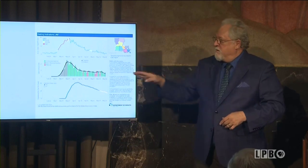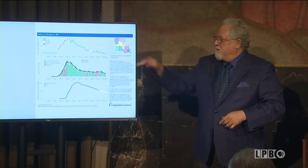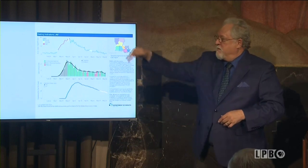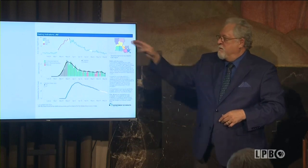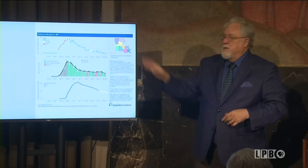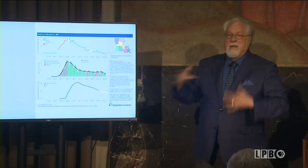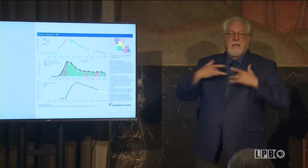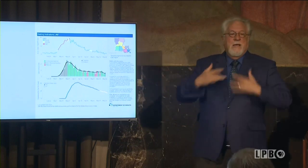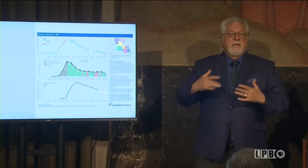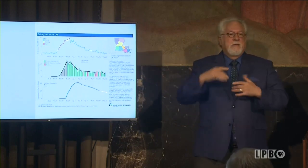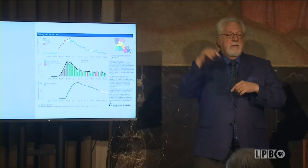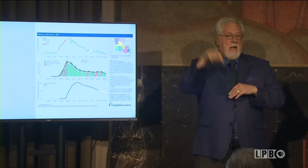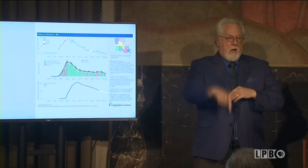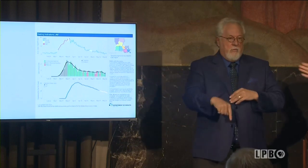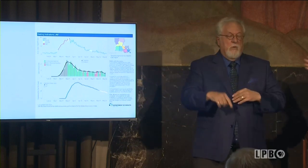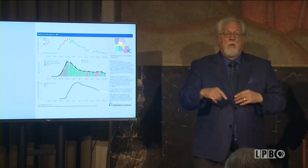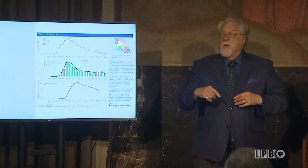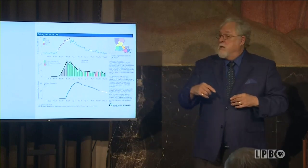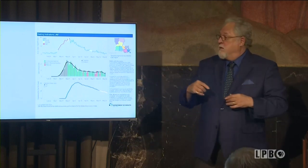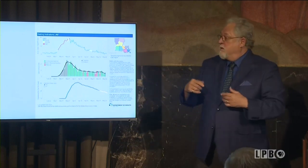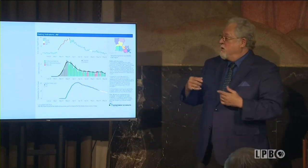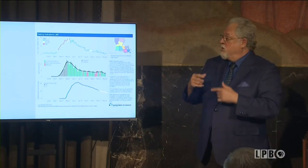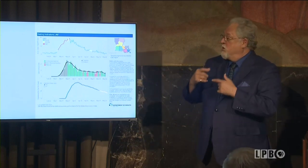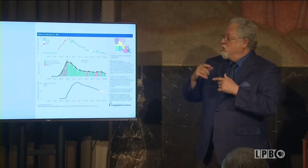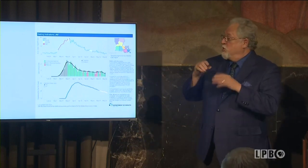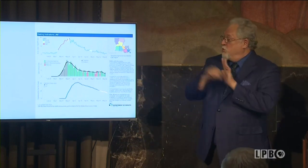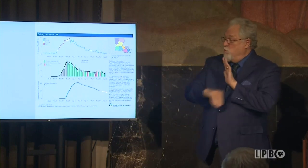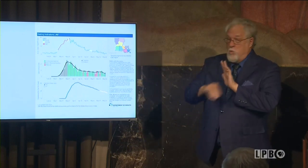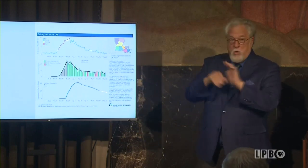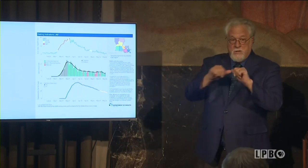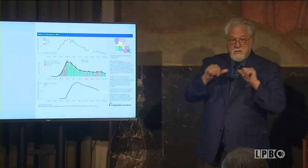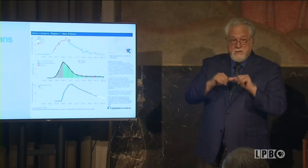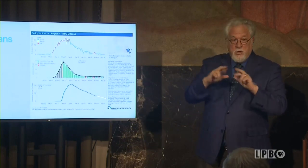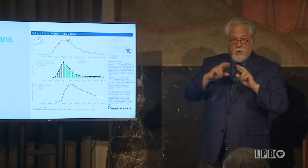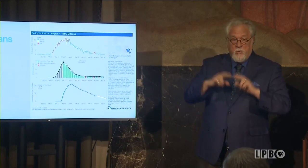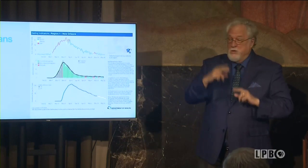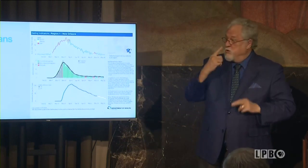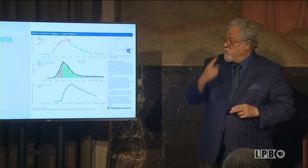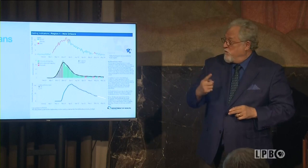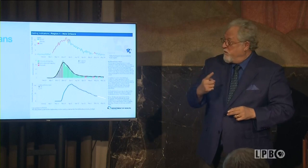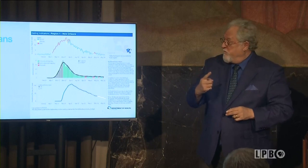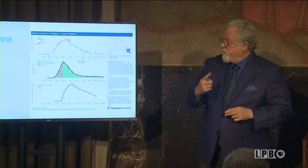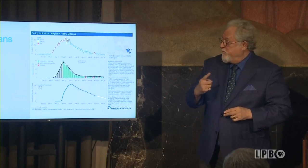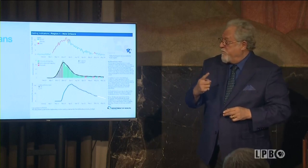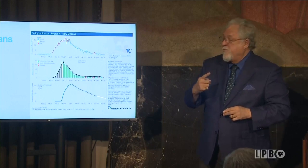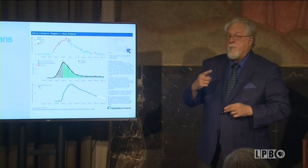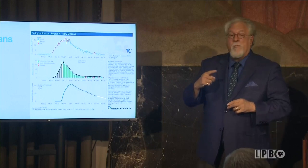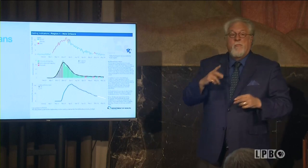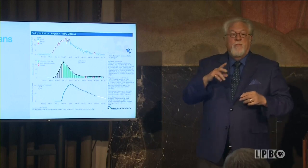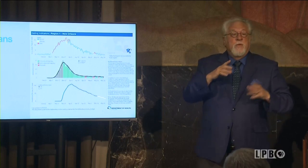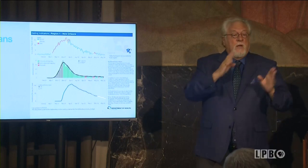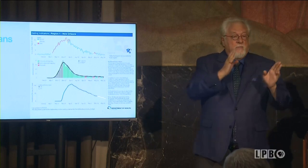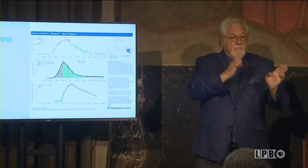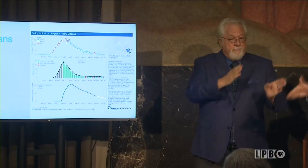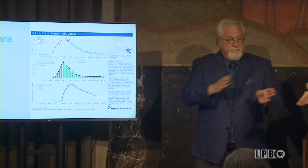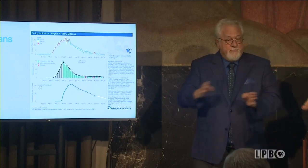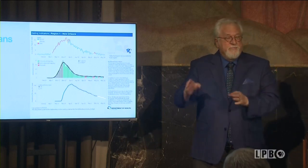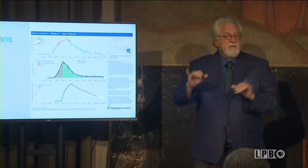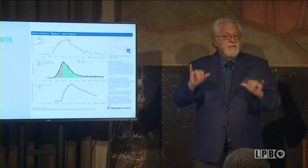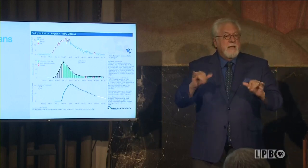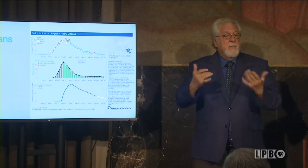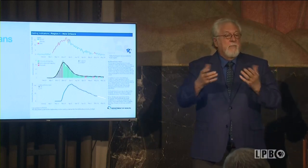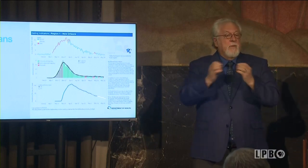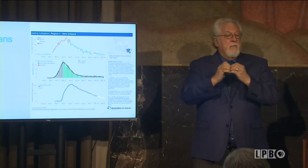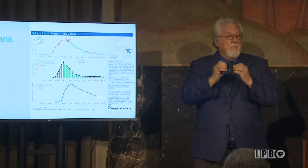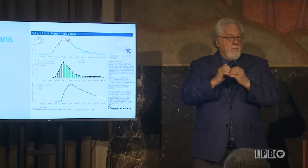trending down. If we move on to the greater New Orleans area, Region 1, you'll see that the pattern is the same, maybe a little bit more